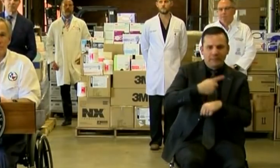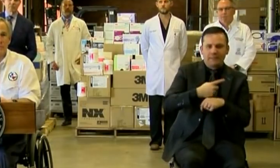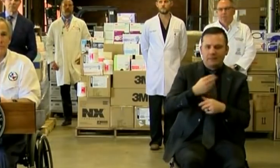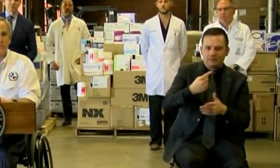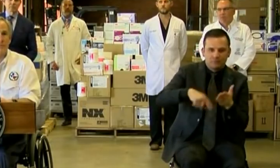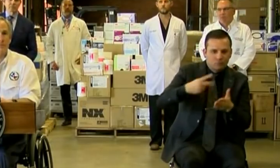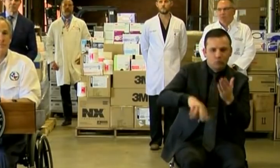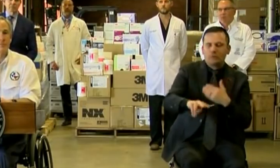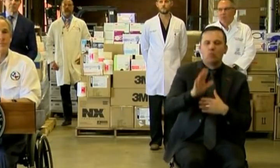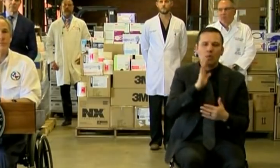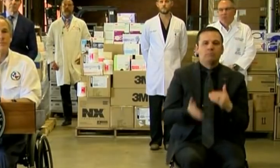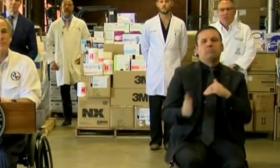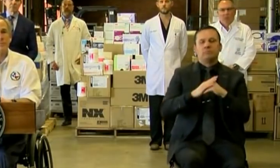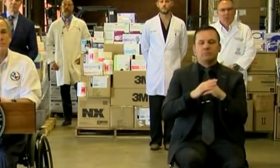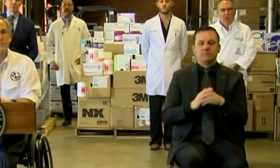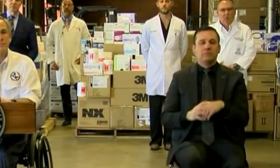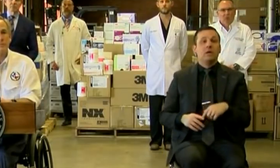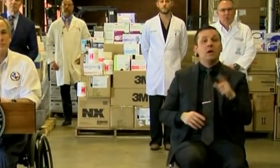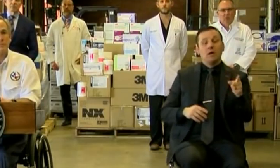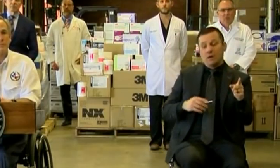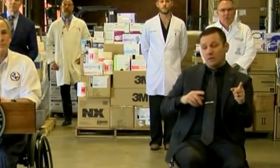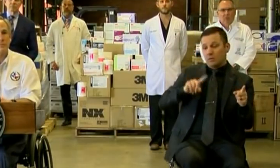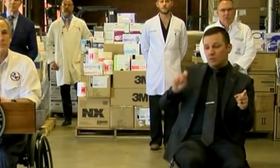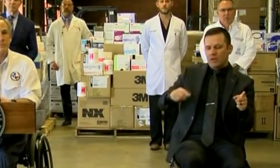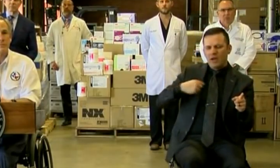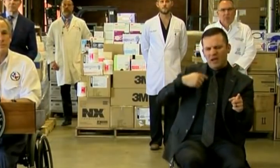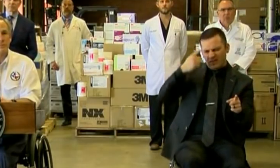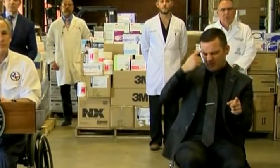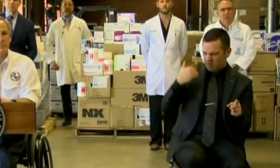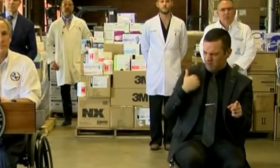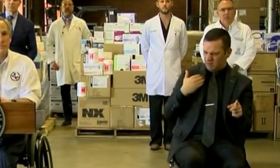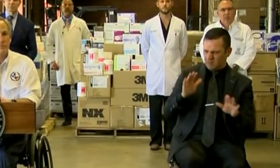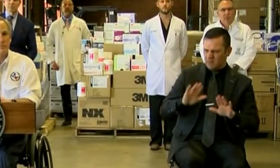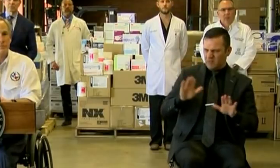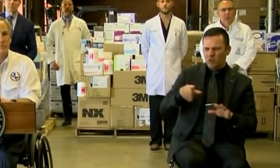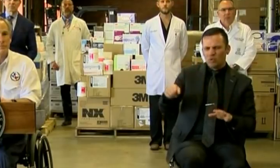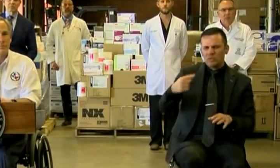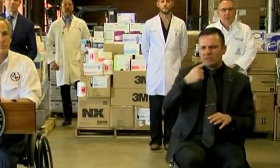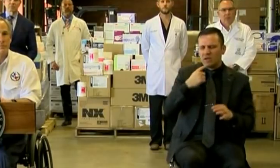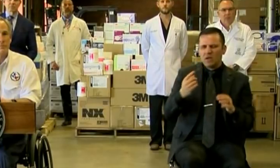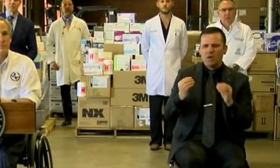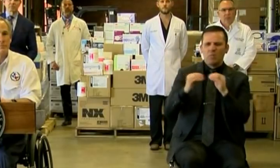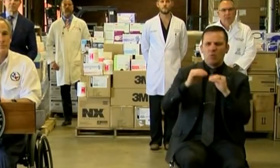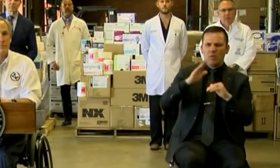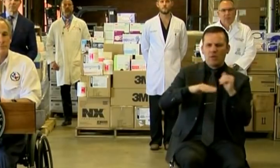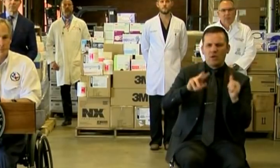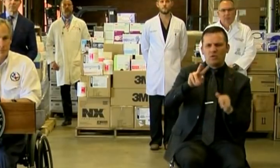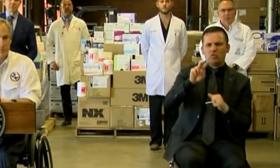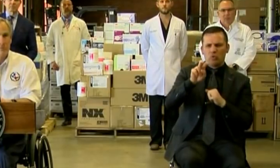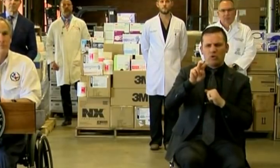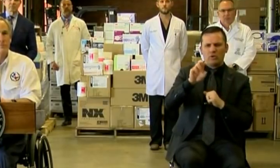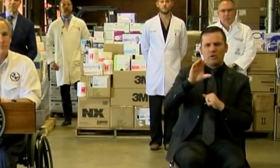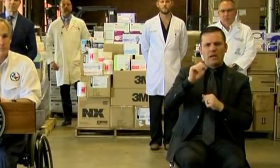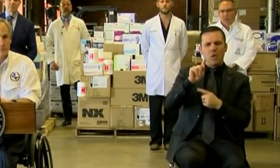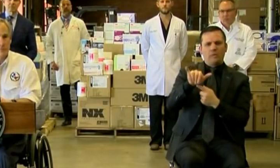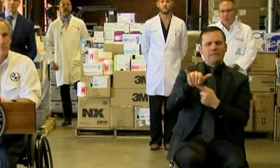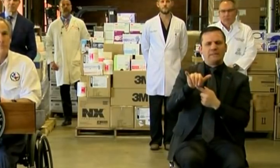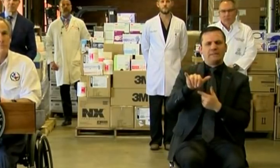think it was Sunday you said that more than 200 Texas counties have still had